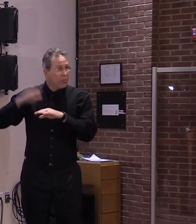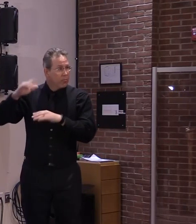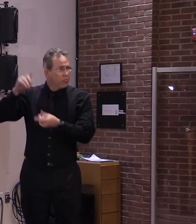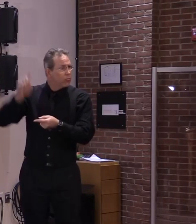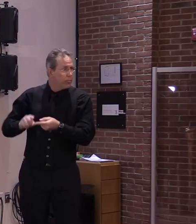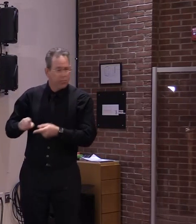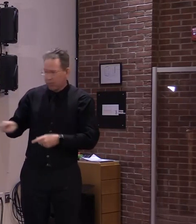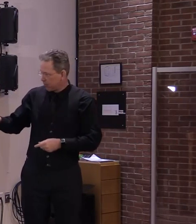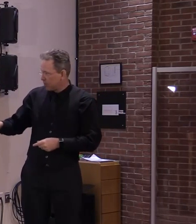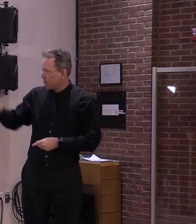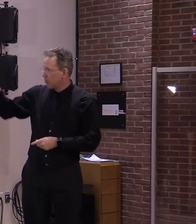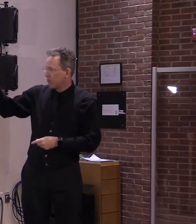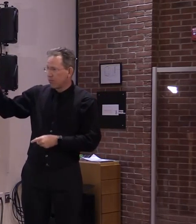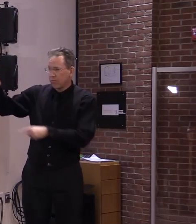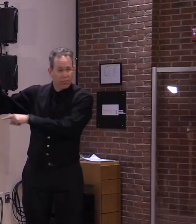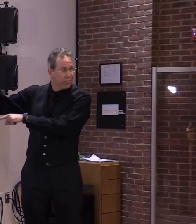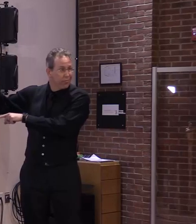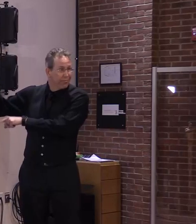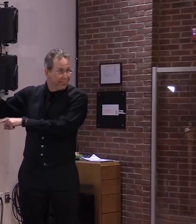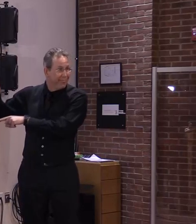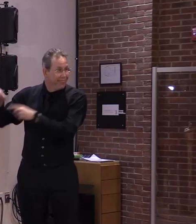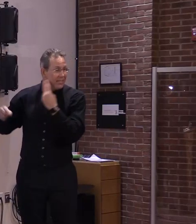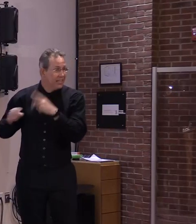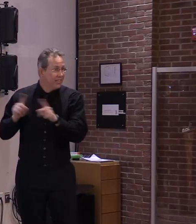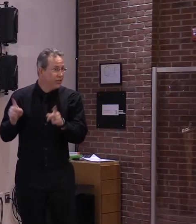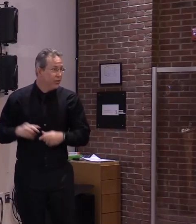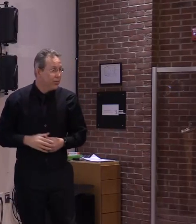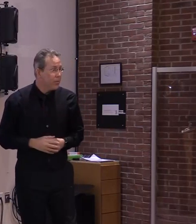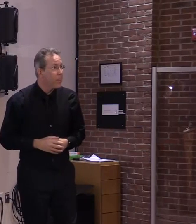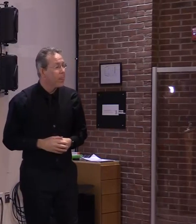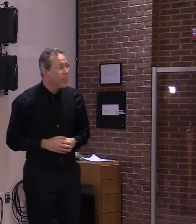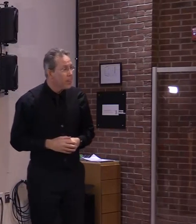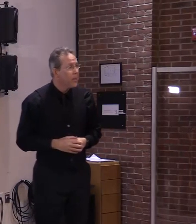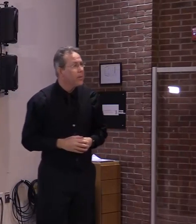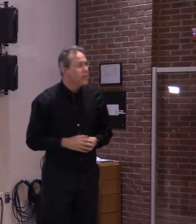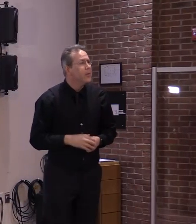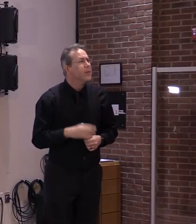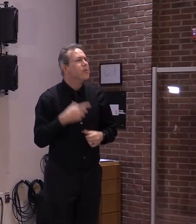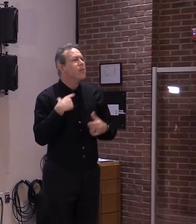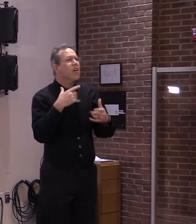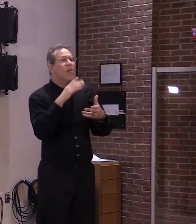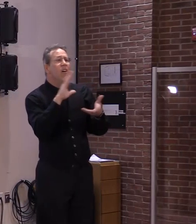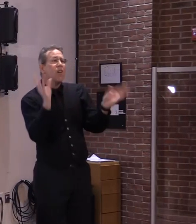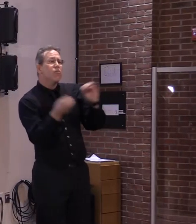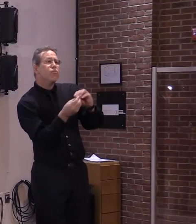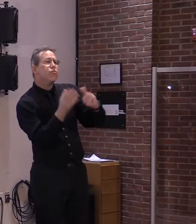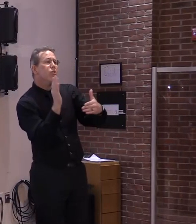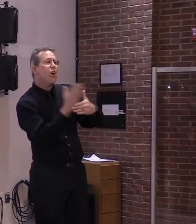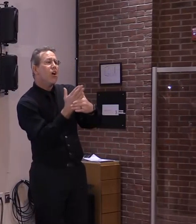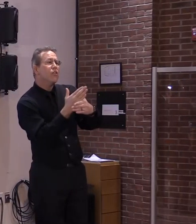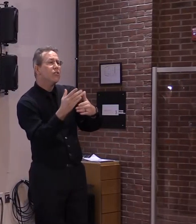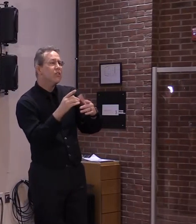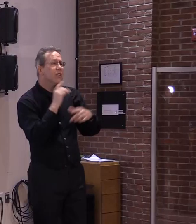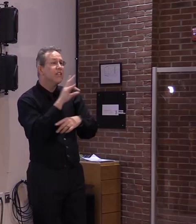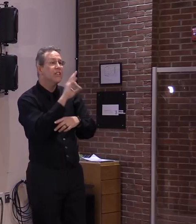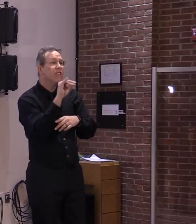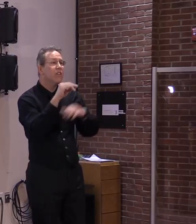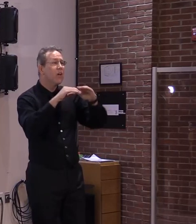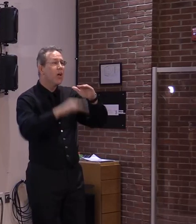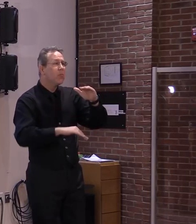down. While overall cases are now only down 11% for those under 70 years old, they are